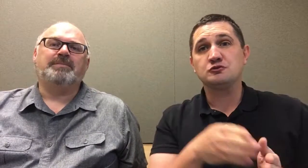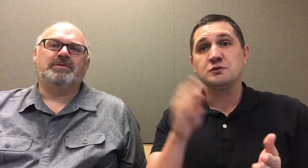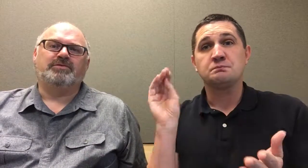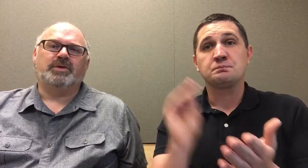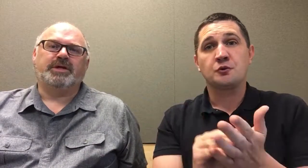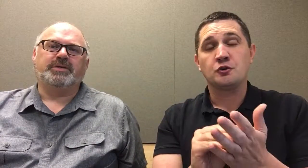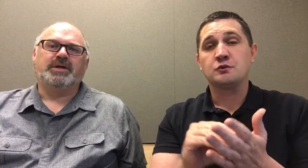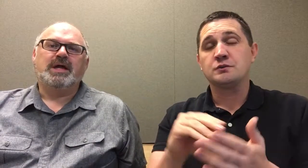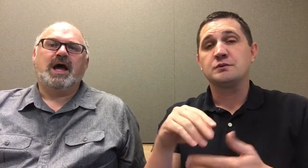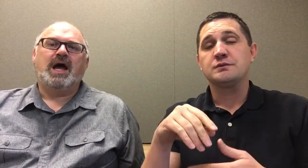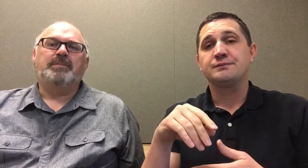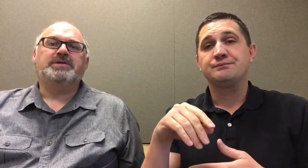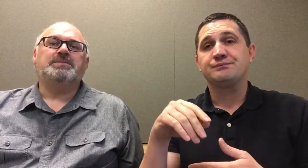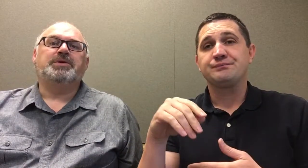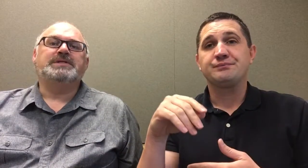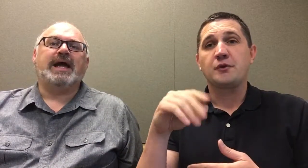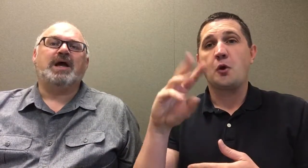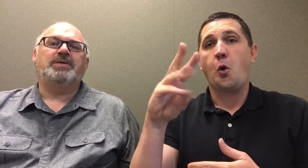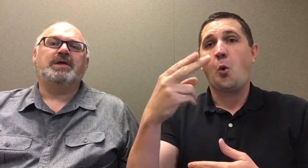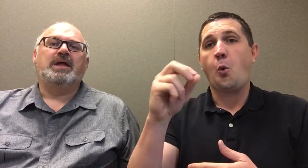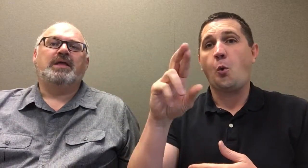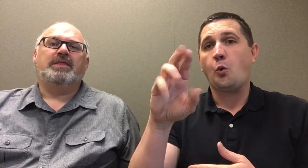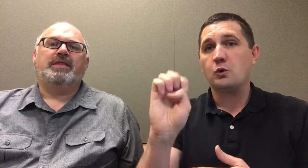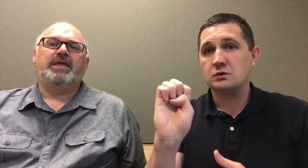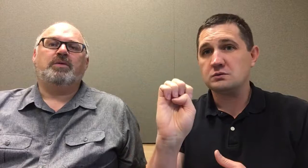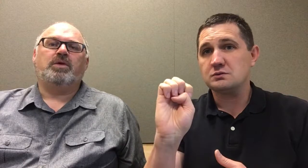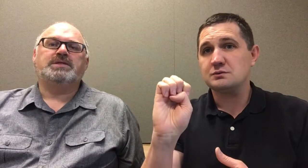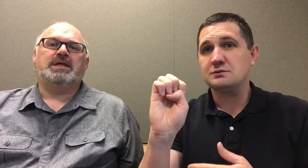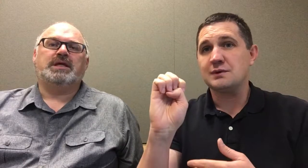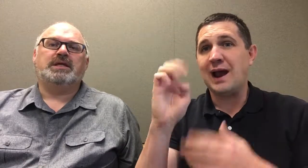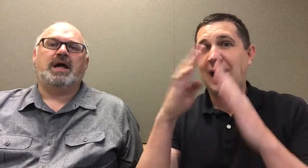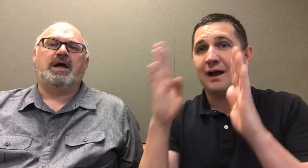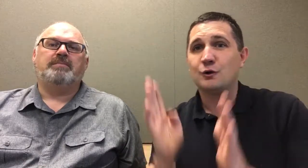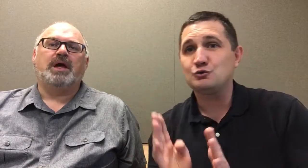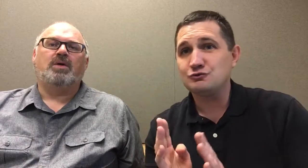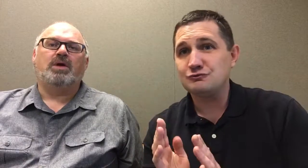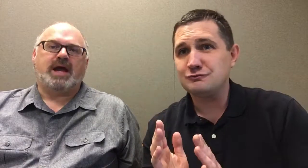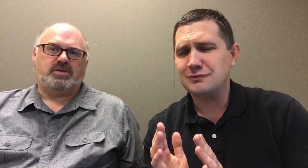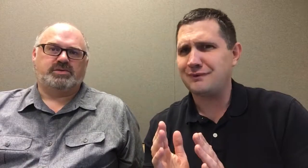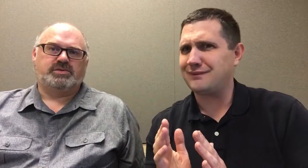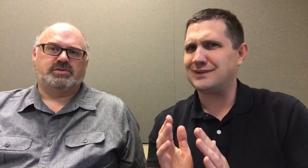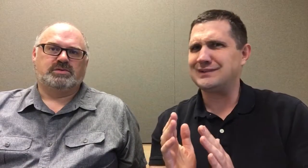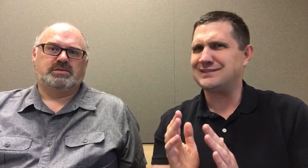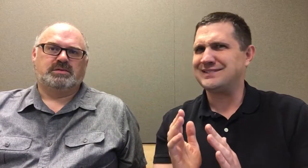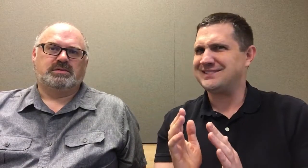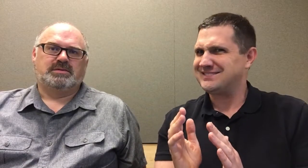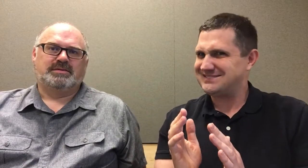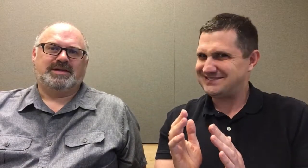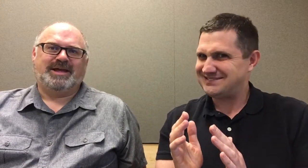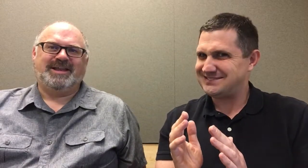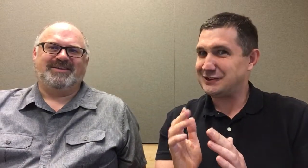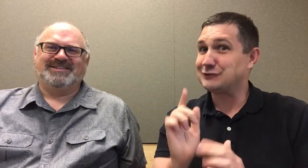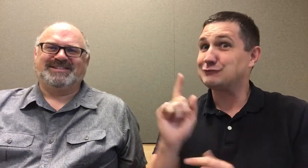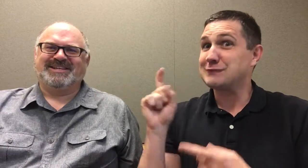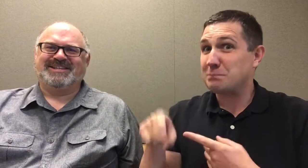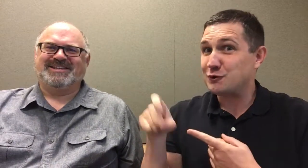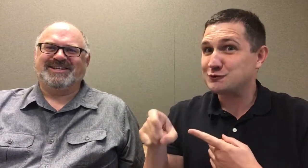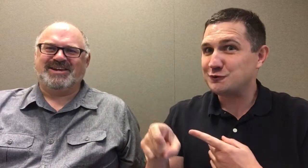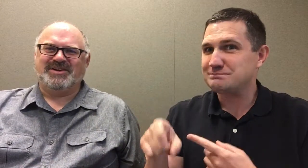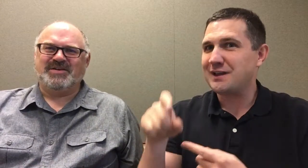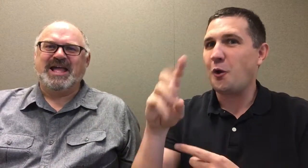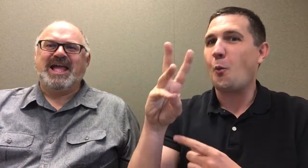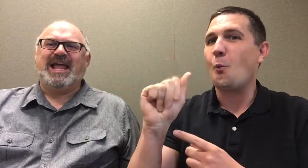an example for you. A person put down that they worked in a whorehouse. And I was